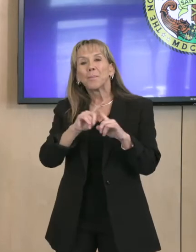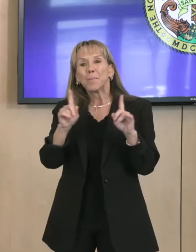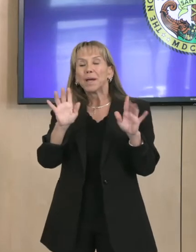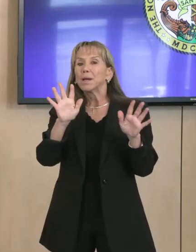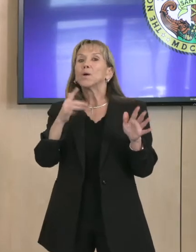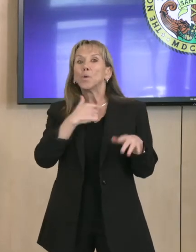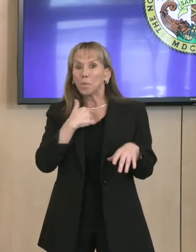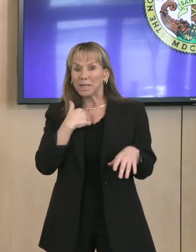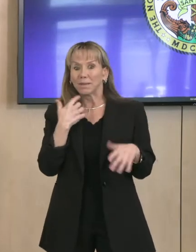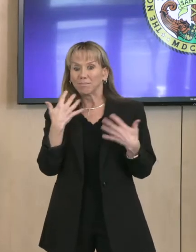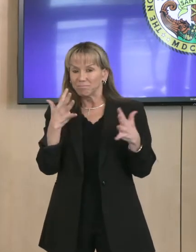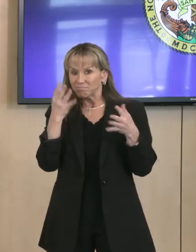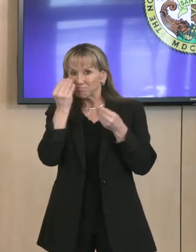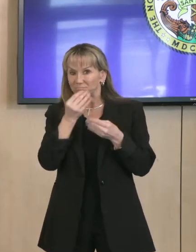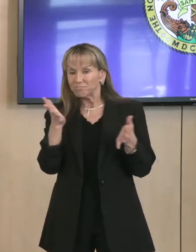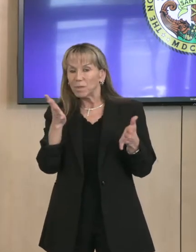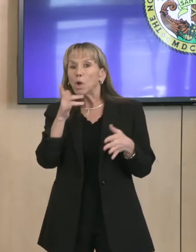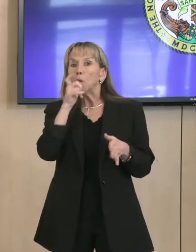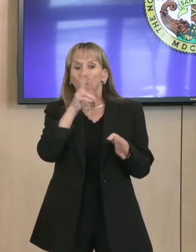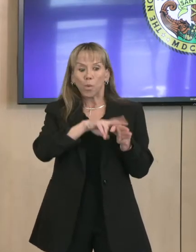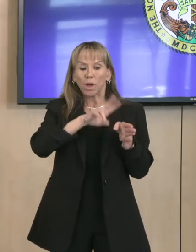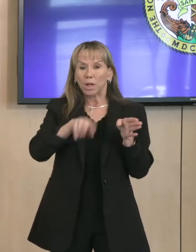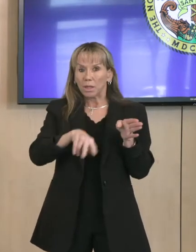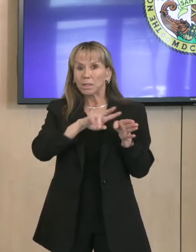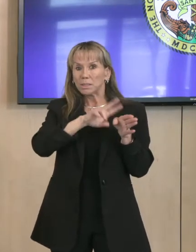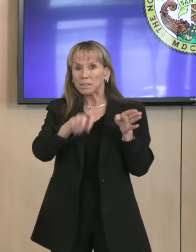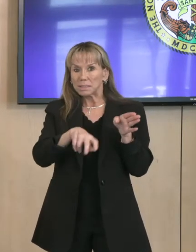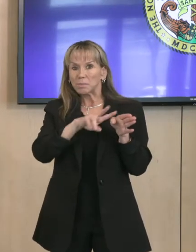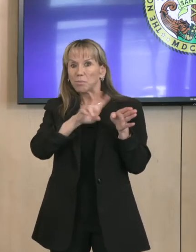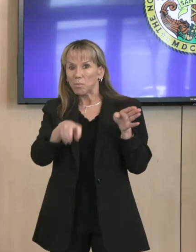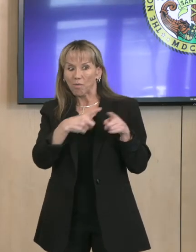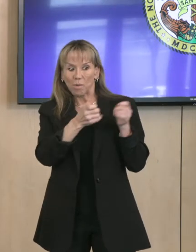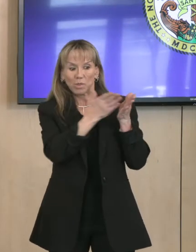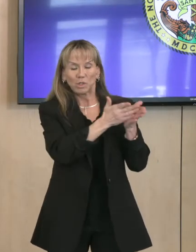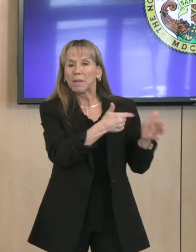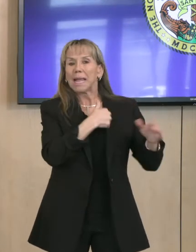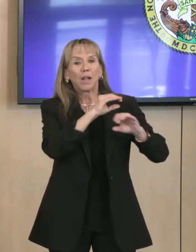we stated that those individuals who disembarked had no signs and symptoms.